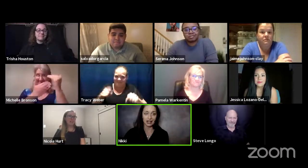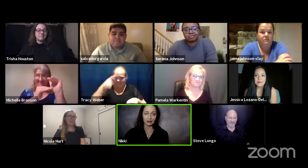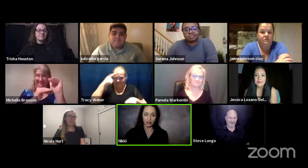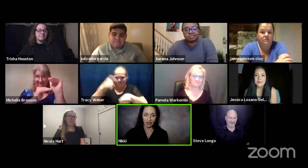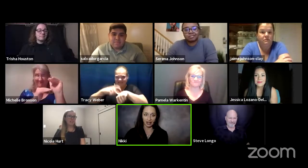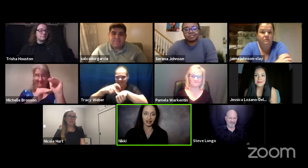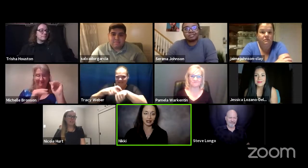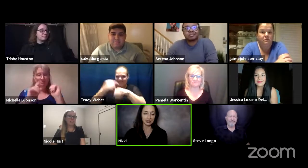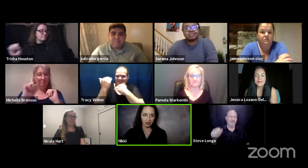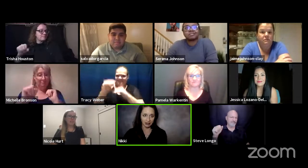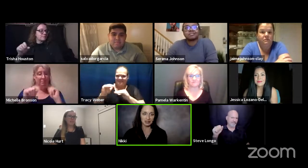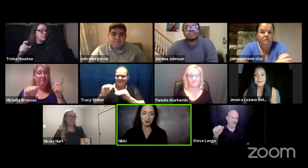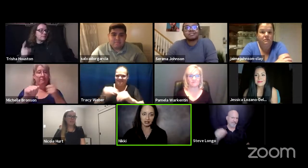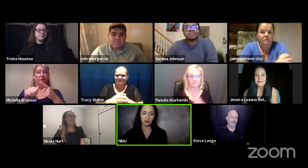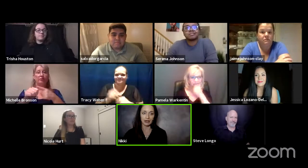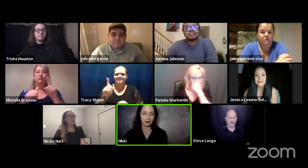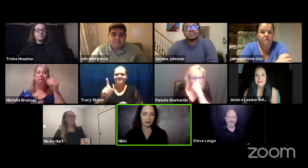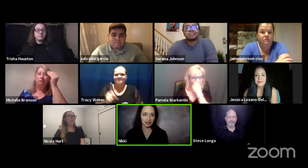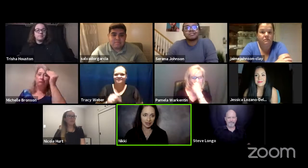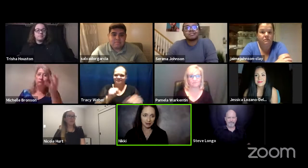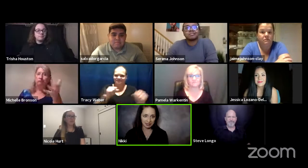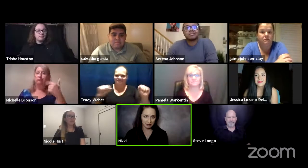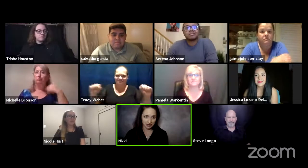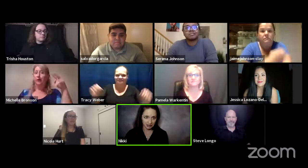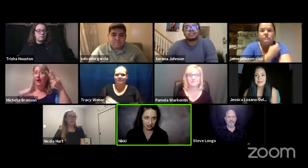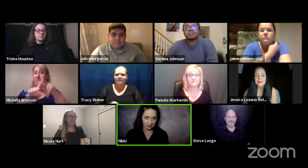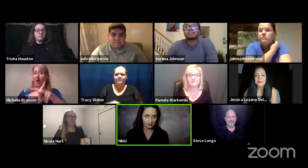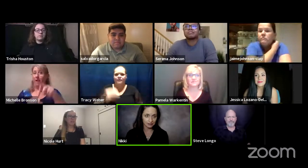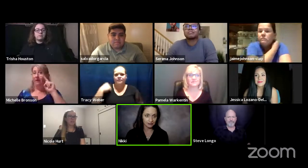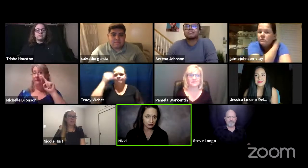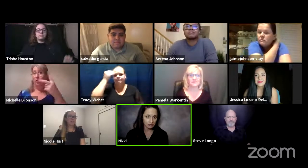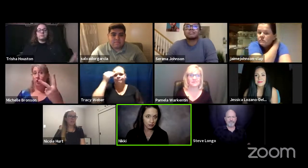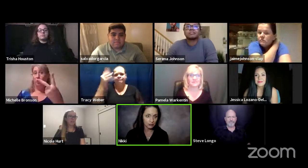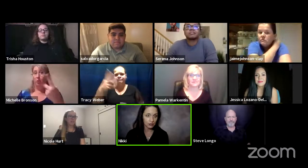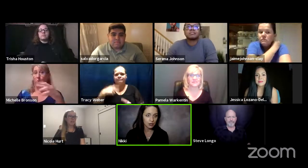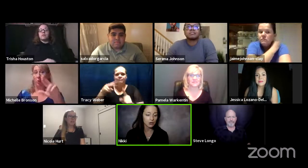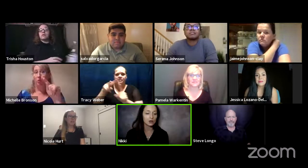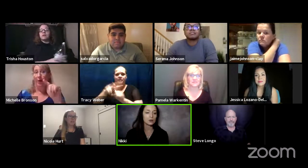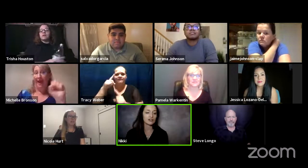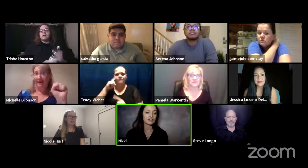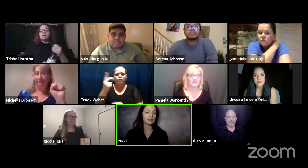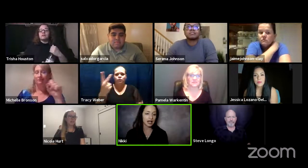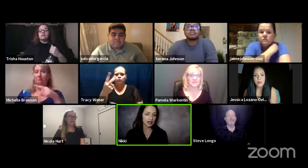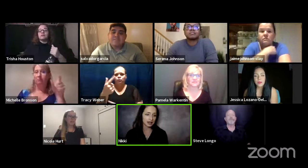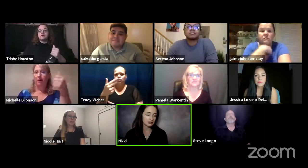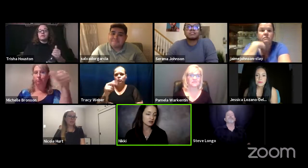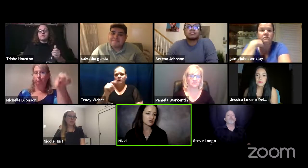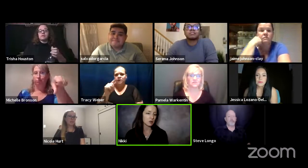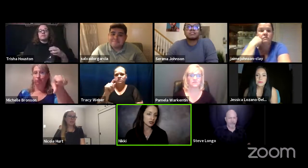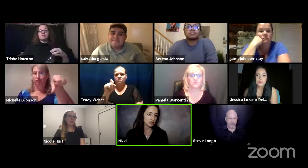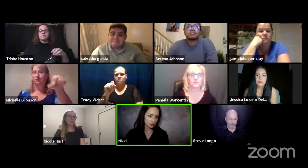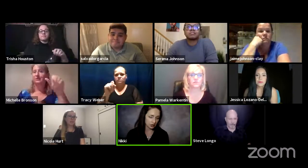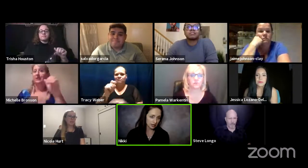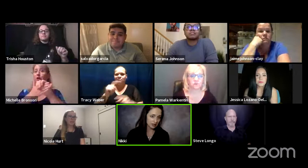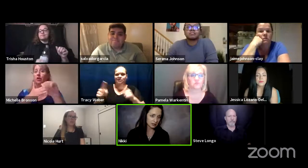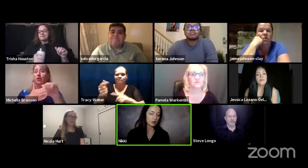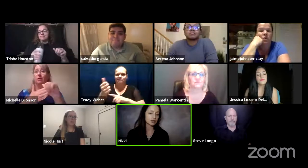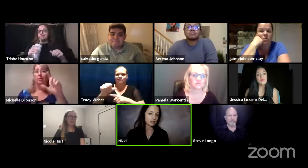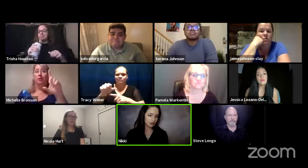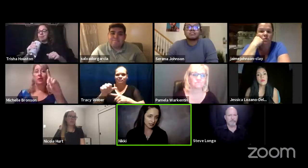will try and go as quickly as possible. I know the time is limited. We have applied for 2 grants, but were turned down